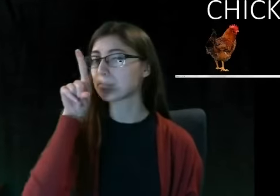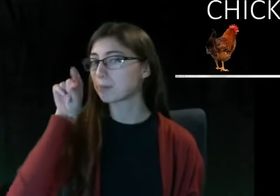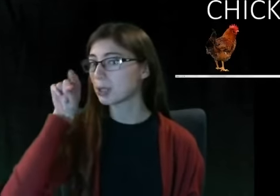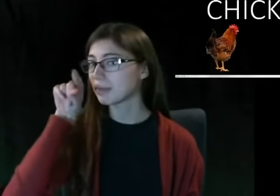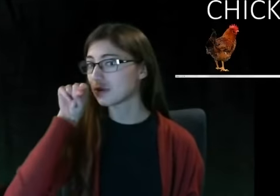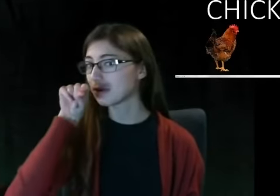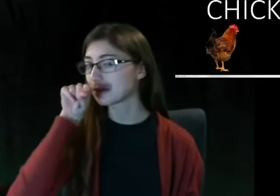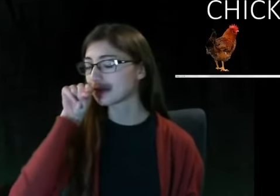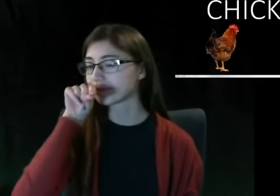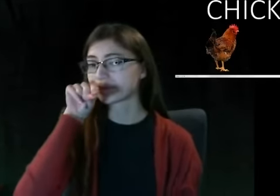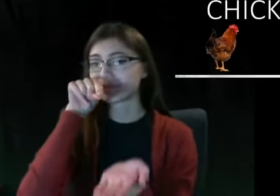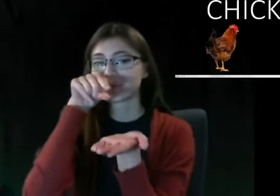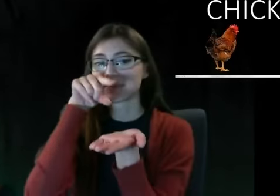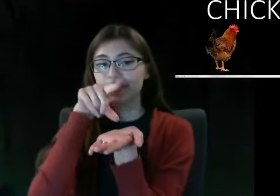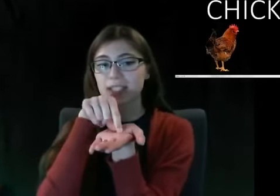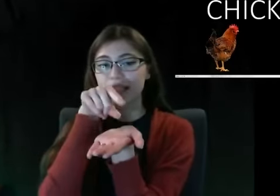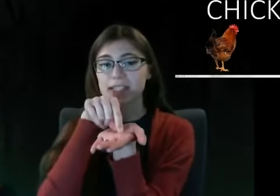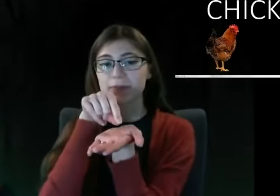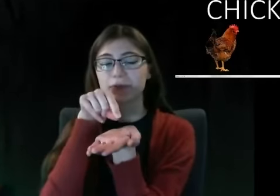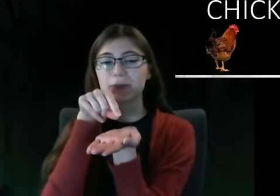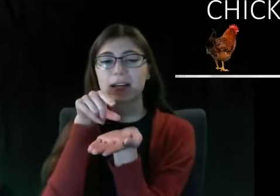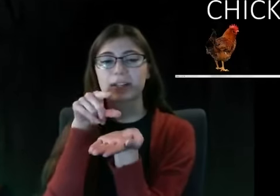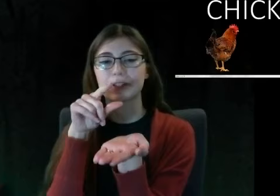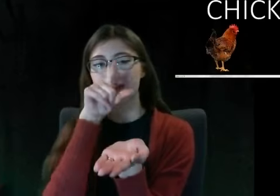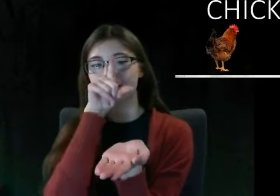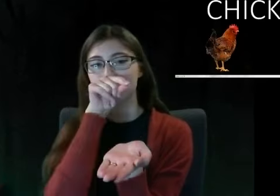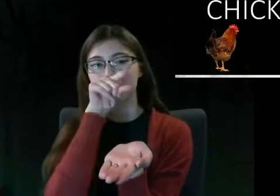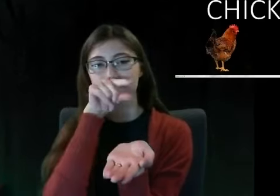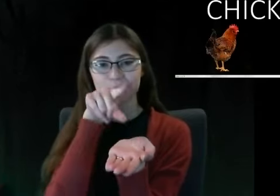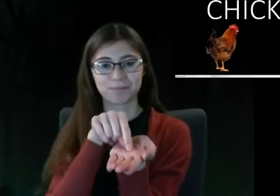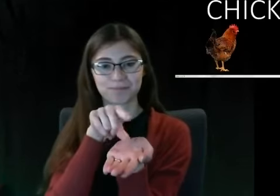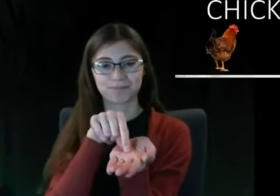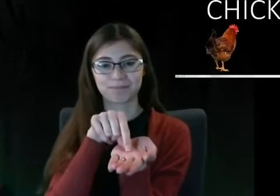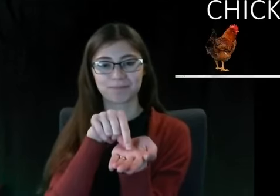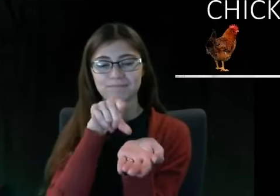Bird mouth. Eat some food out of your hand.